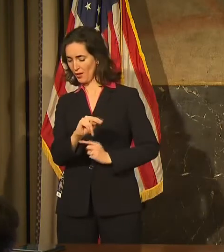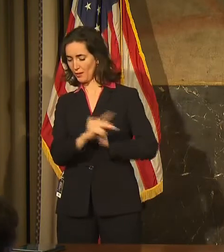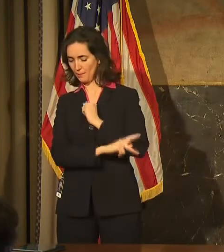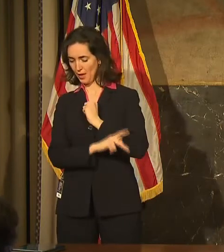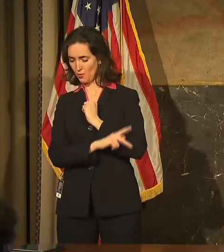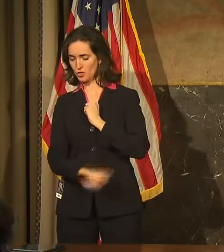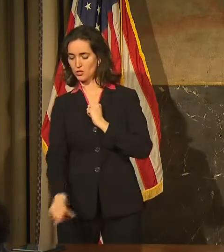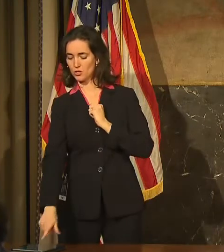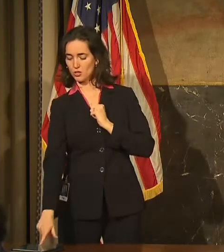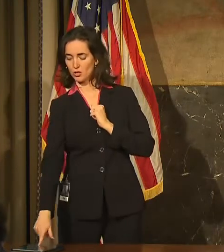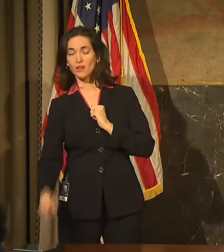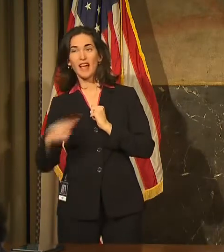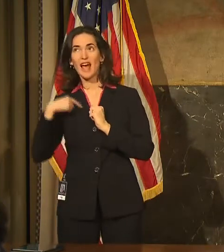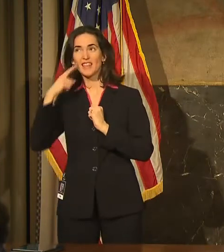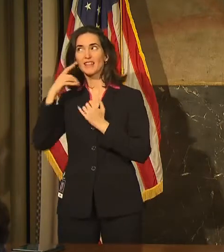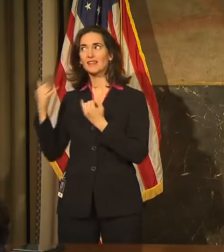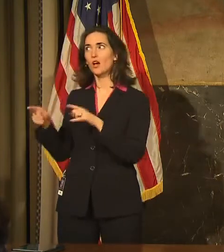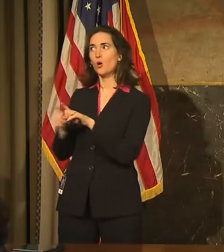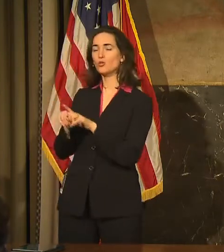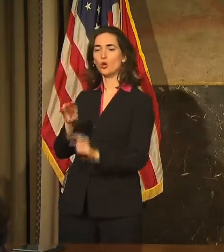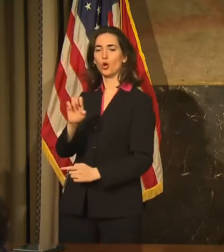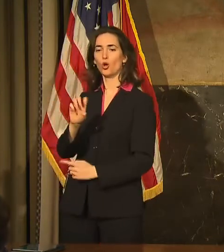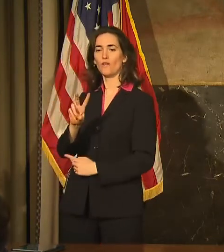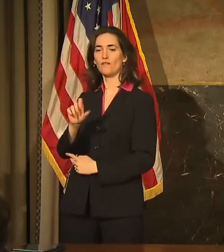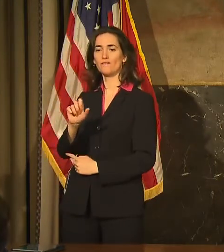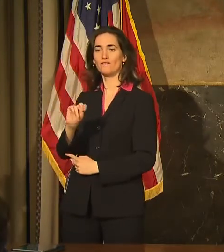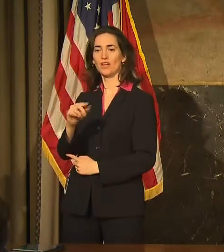Evangeline Parish as well. And